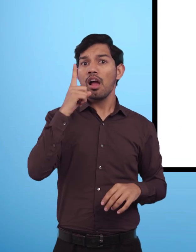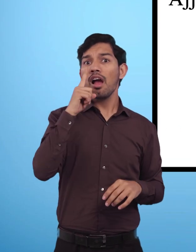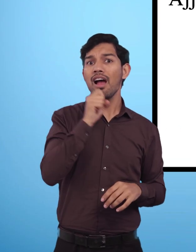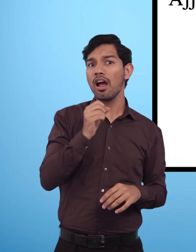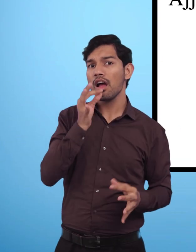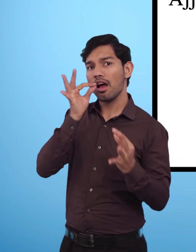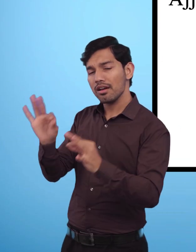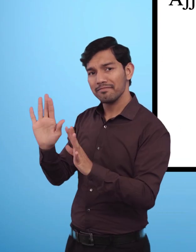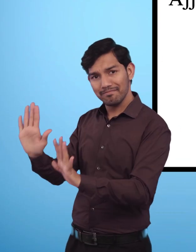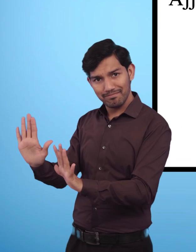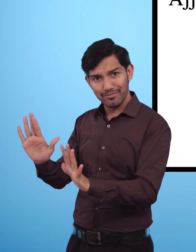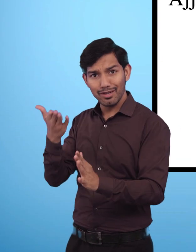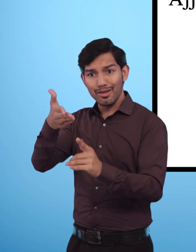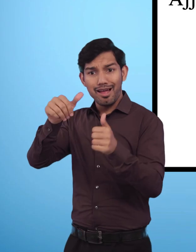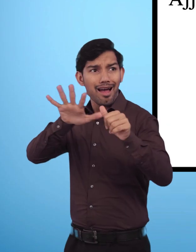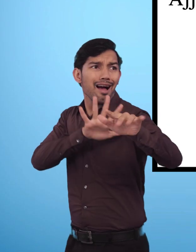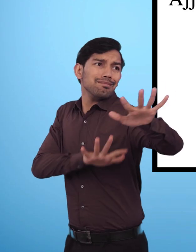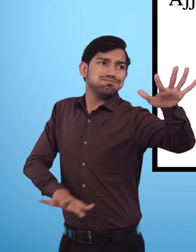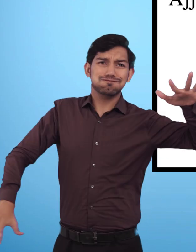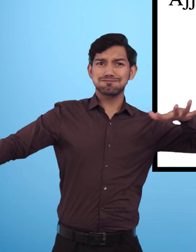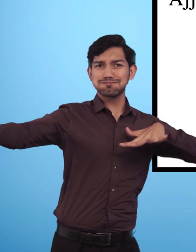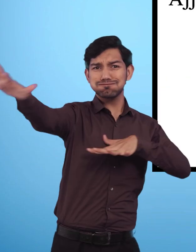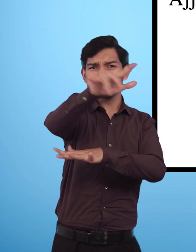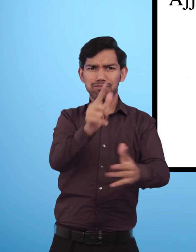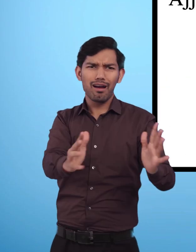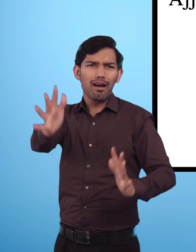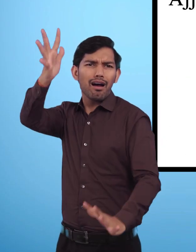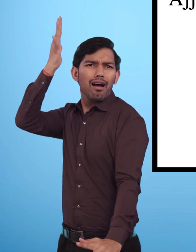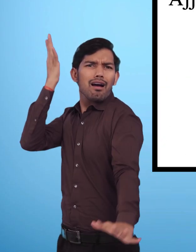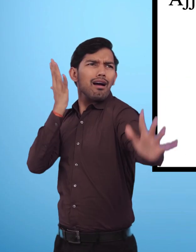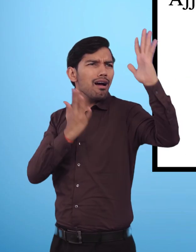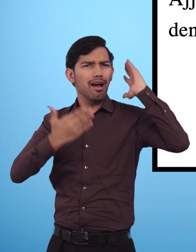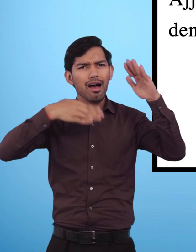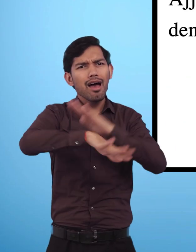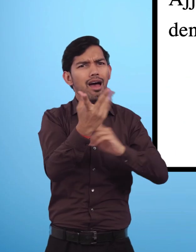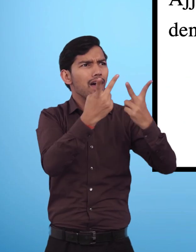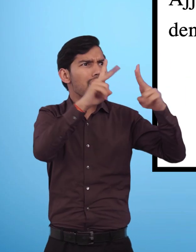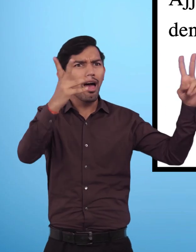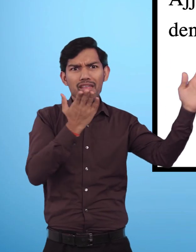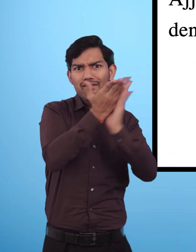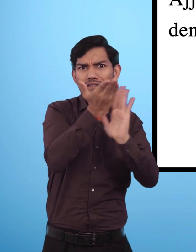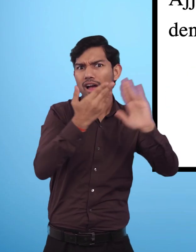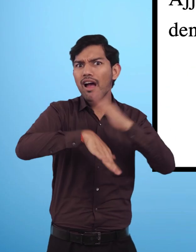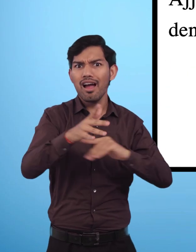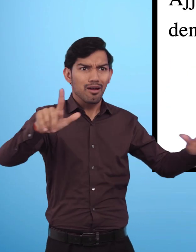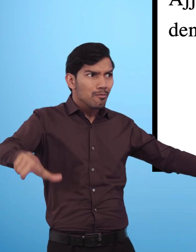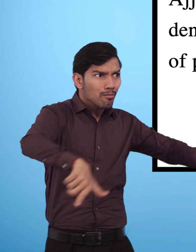Aji explains, forests are large areas with dense growth of various types of